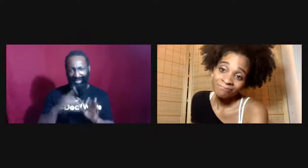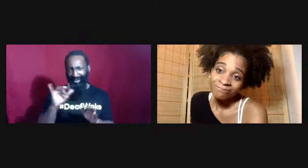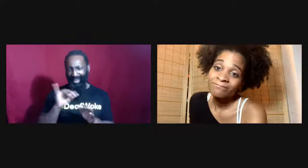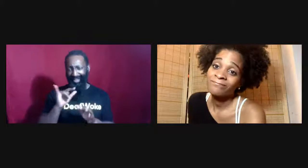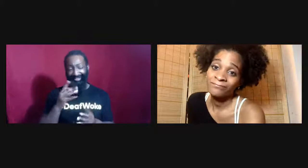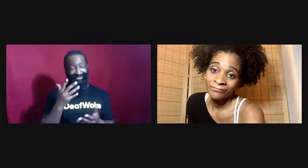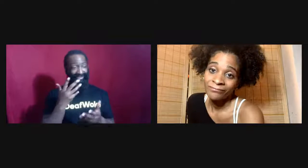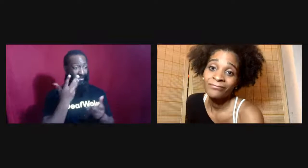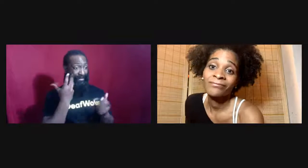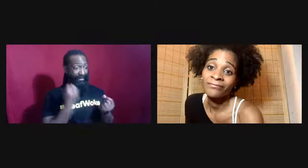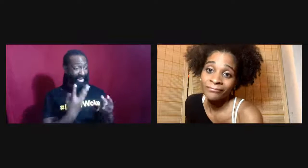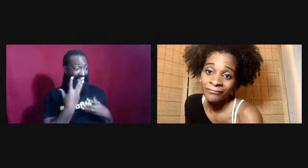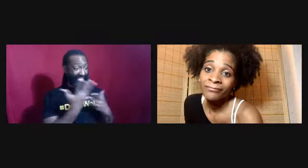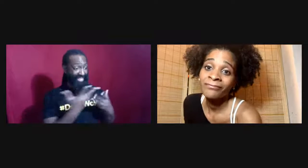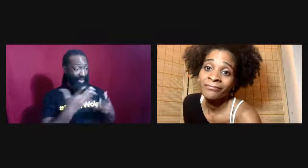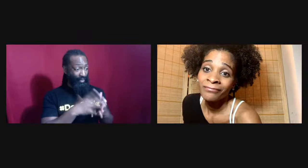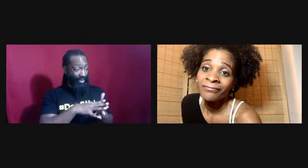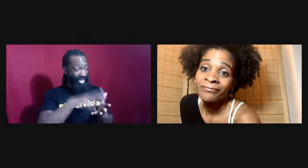Re-educate ourselves.